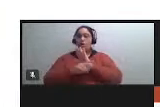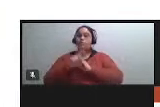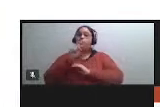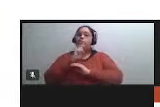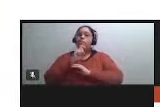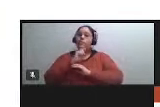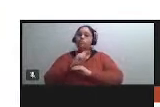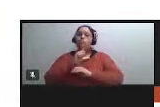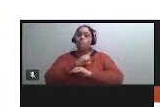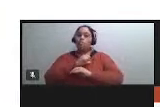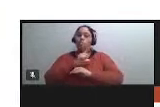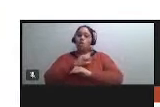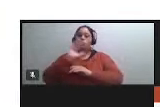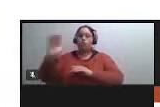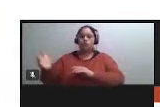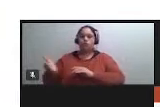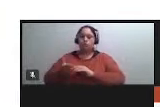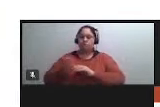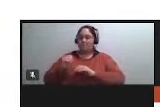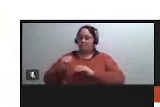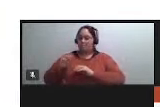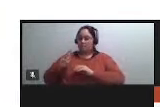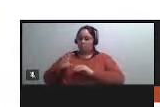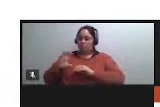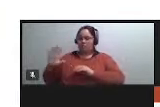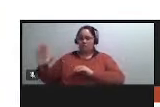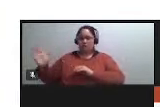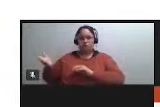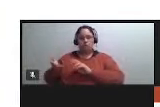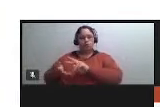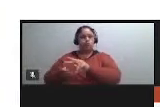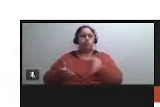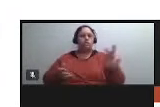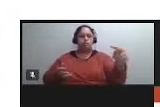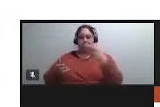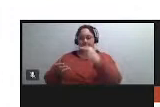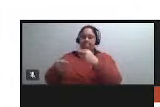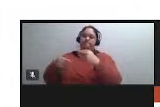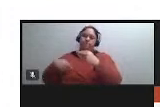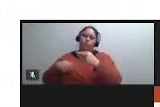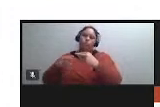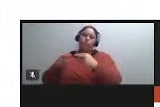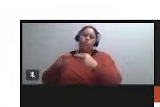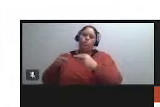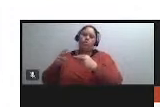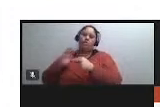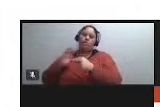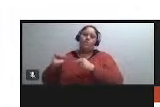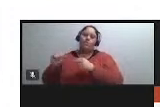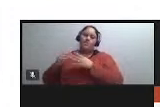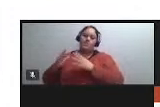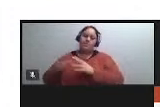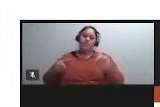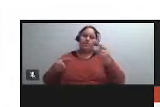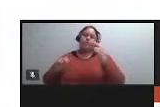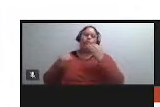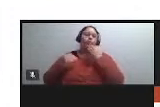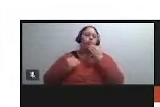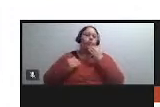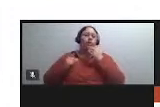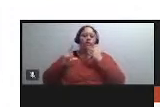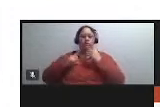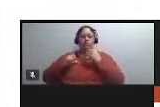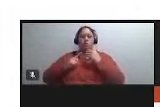utilized to introduce the members of the WCPP to the people of the Western Cape. That was one of the major issues why the program was